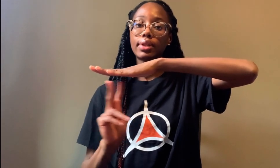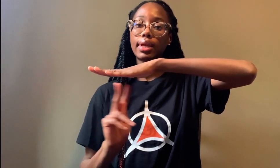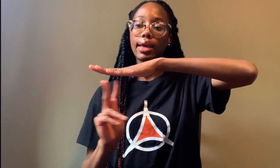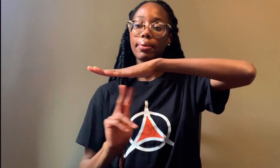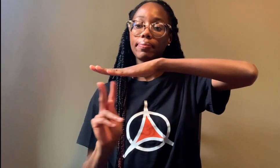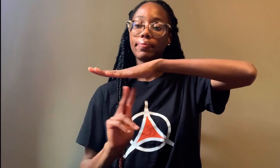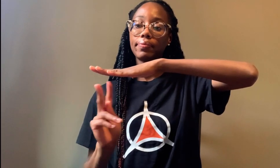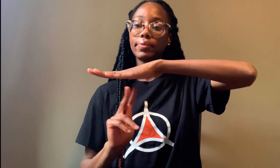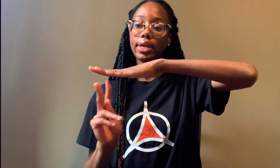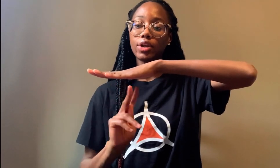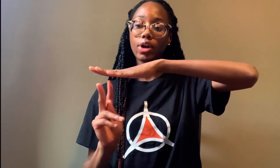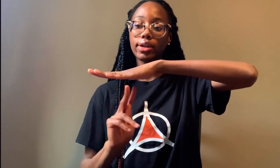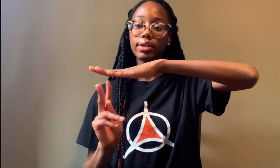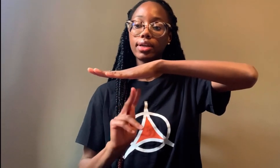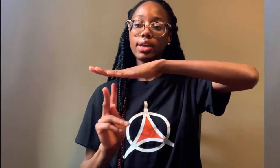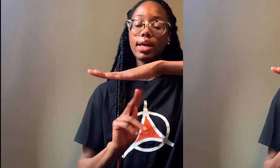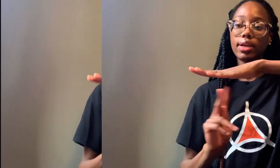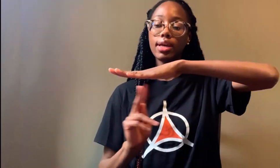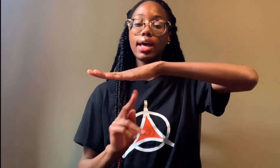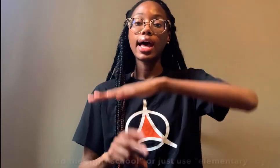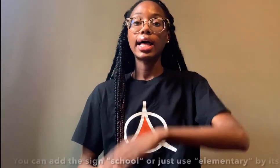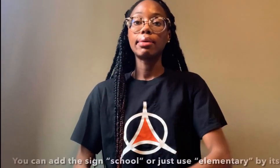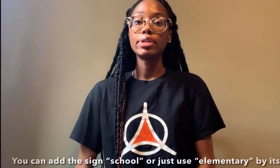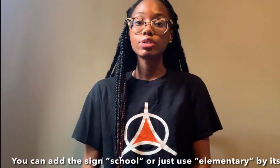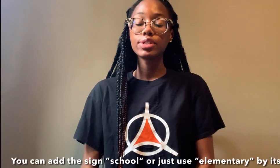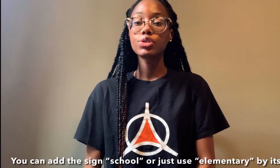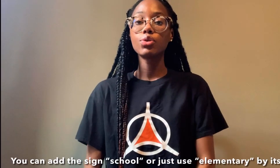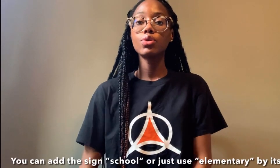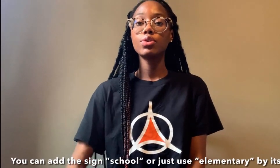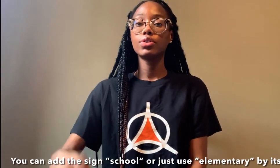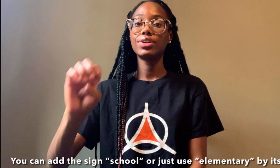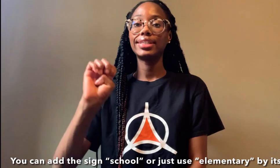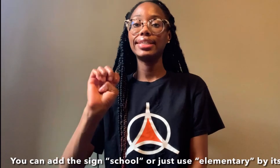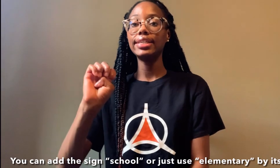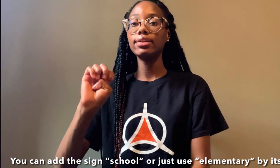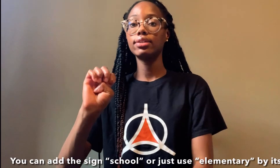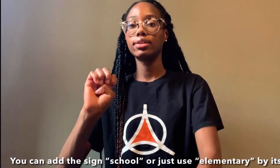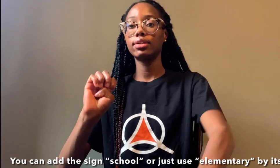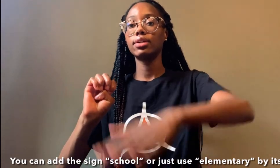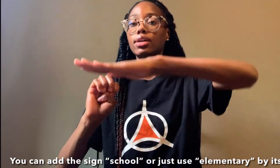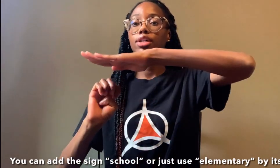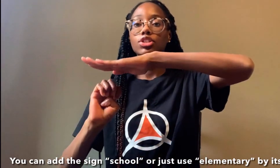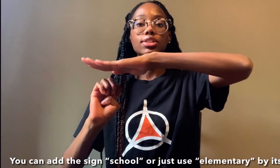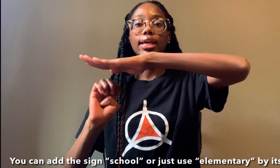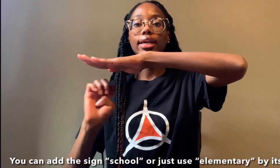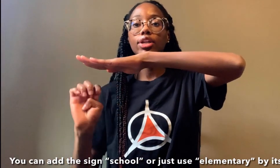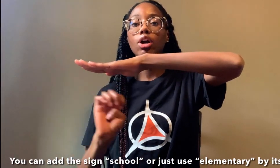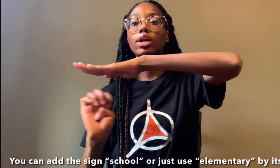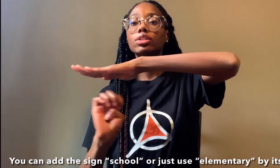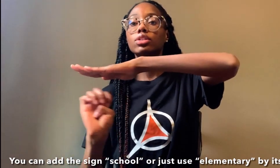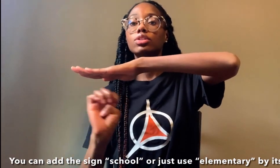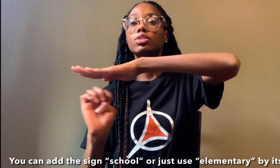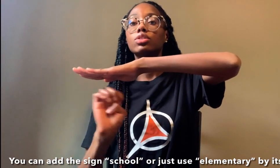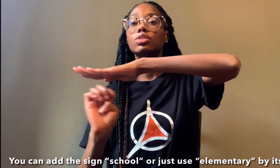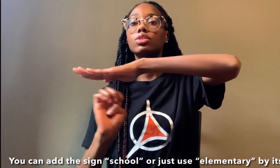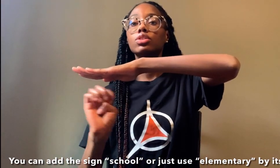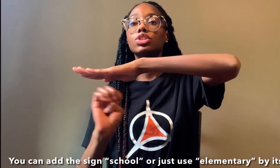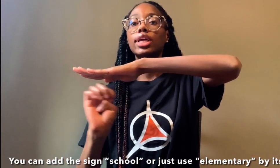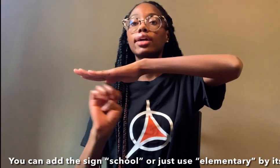K. Kindergarten. Elementary school, E, just like kindergarten. Shake of